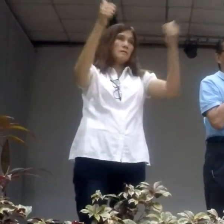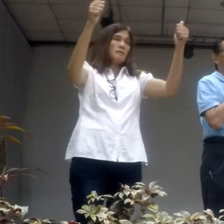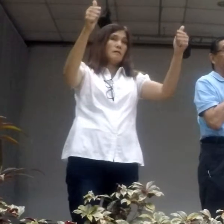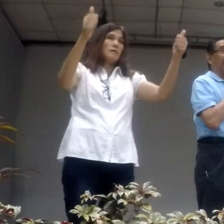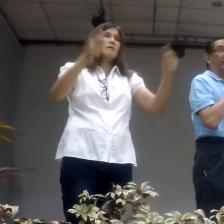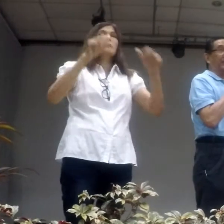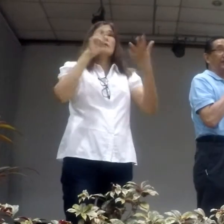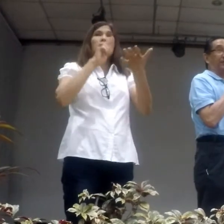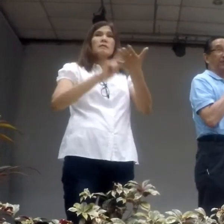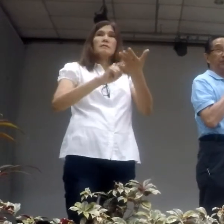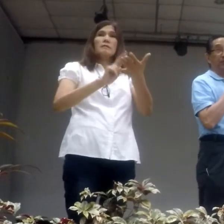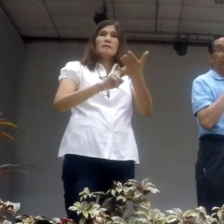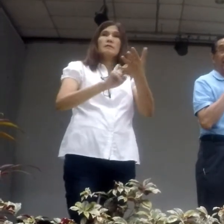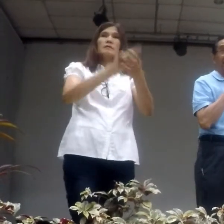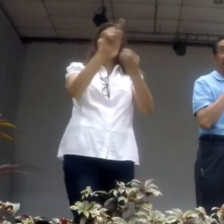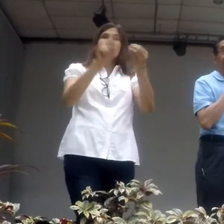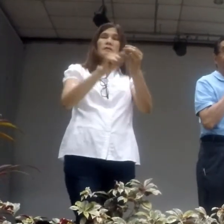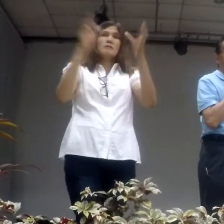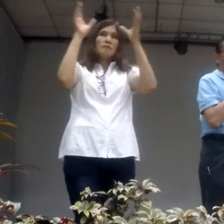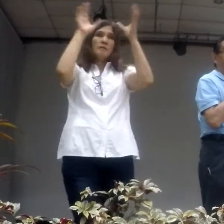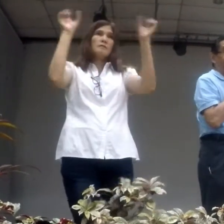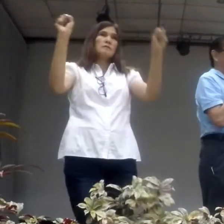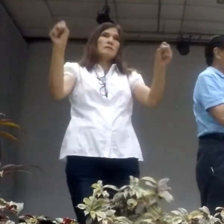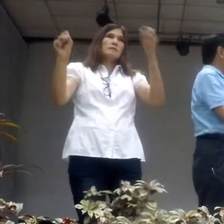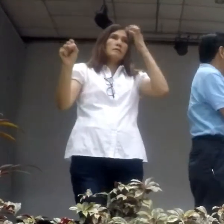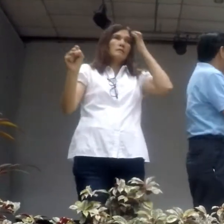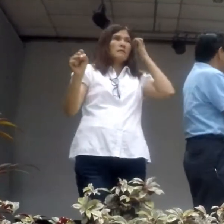now report on the report of the president.